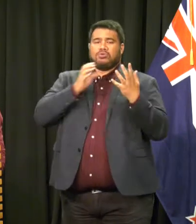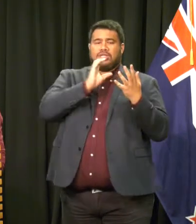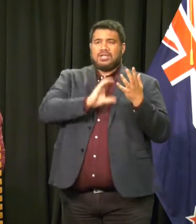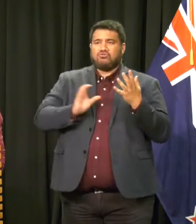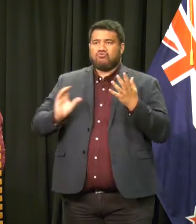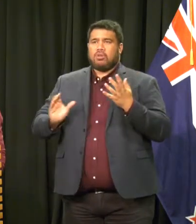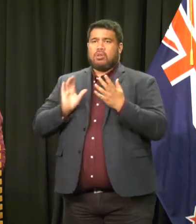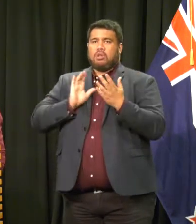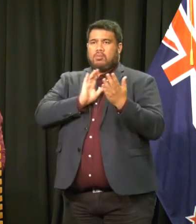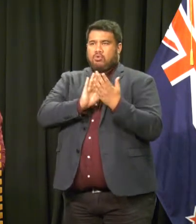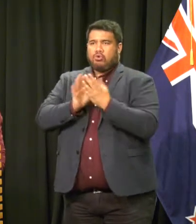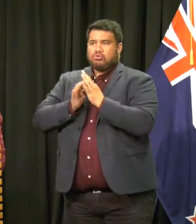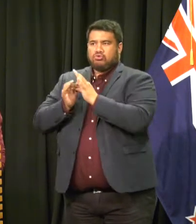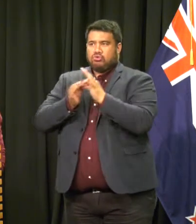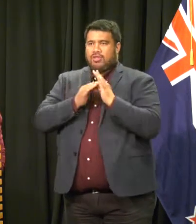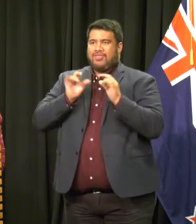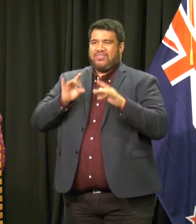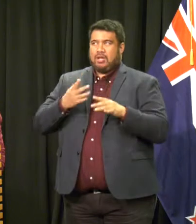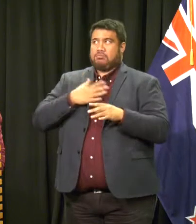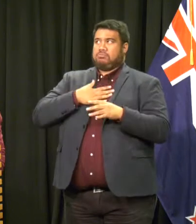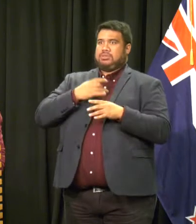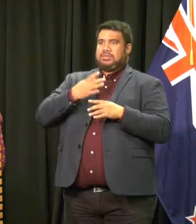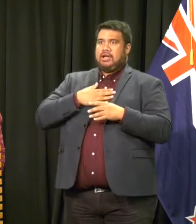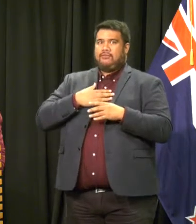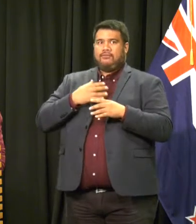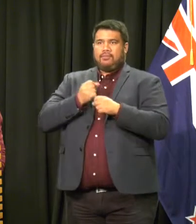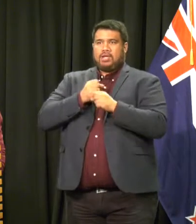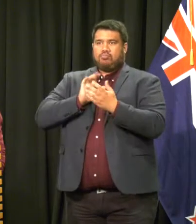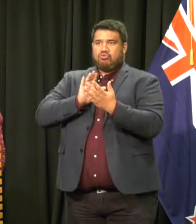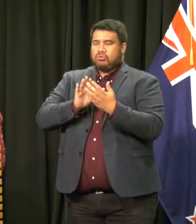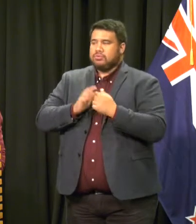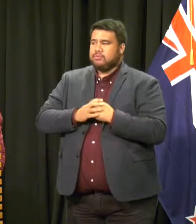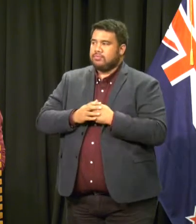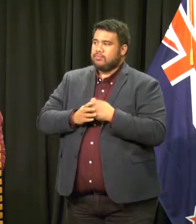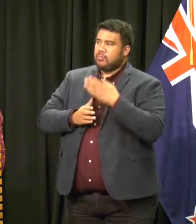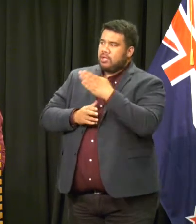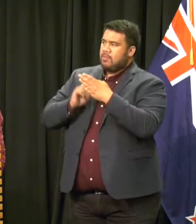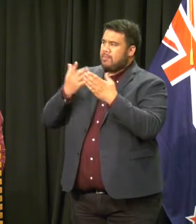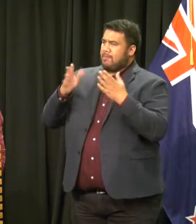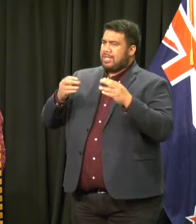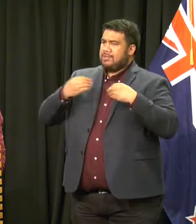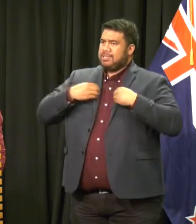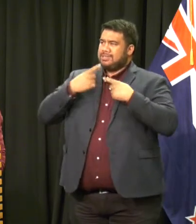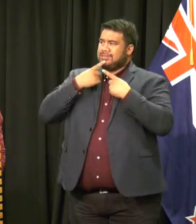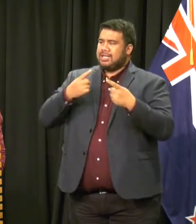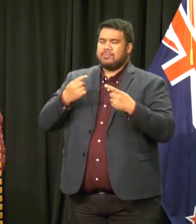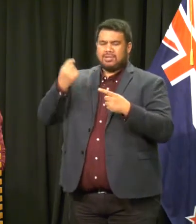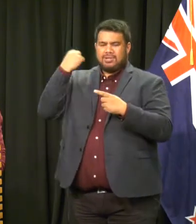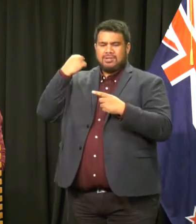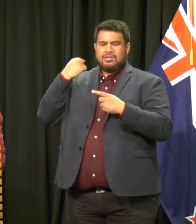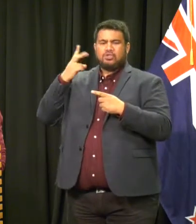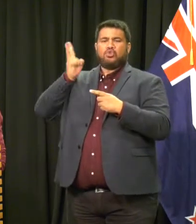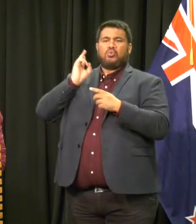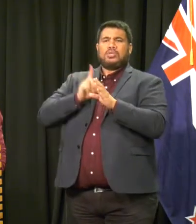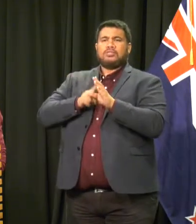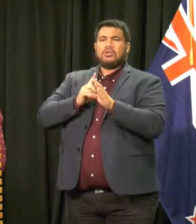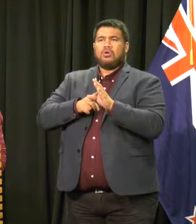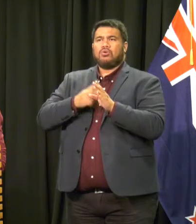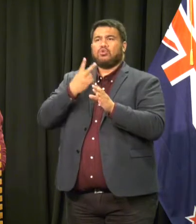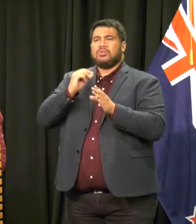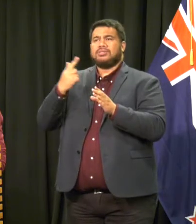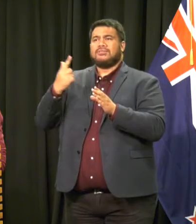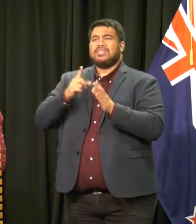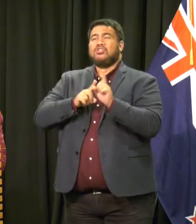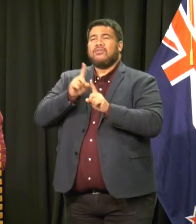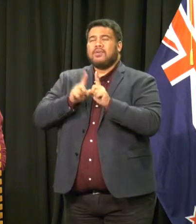a unilateral approach. Business statement, though, there was a business statement from the government in late November 2017 which had it set